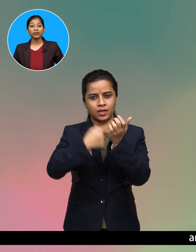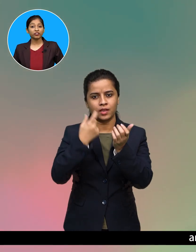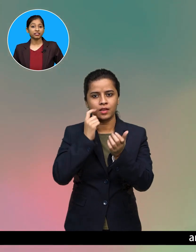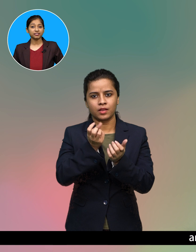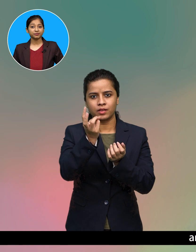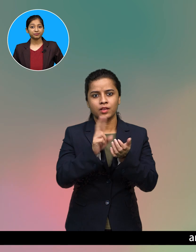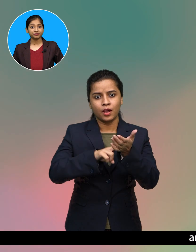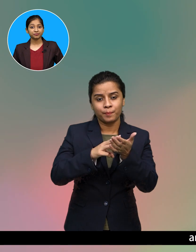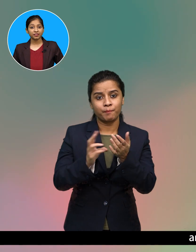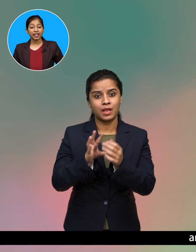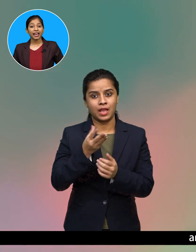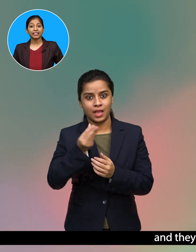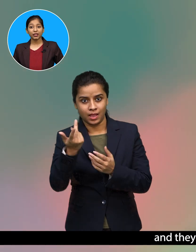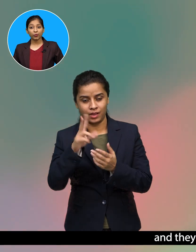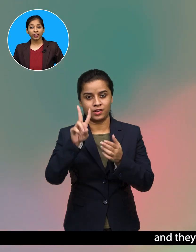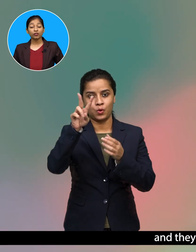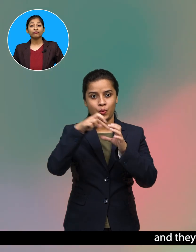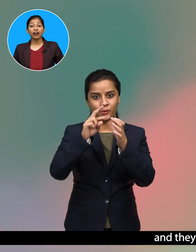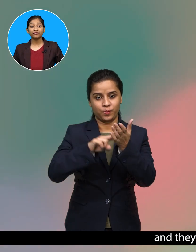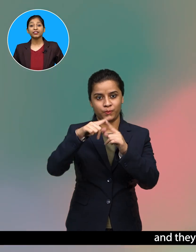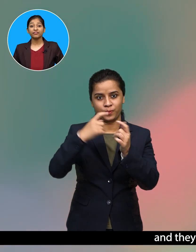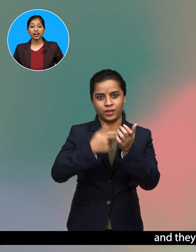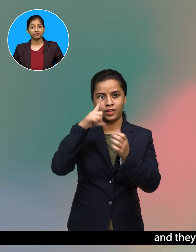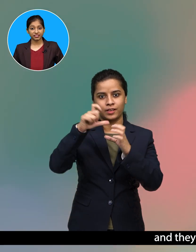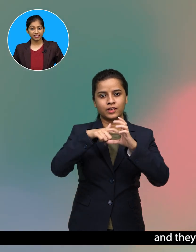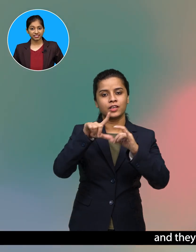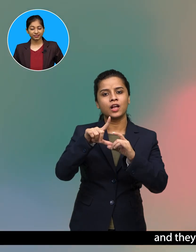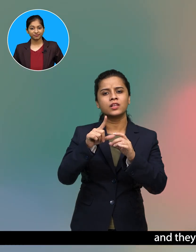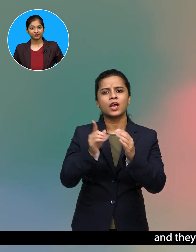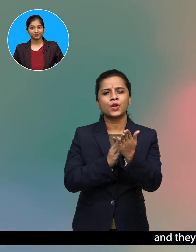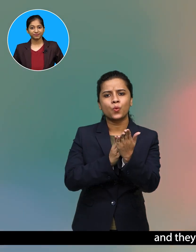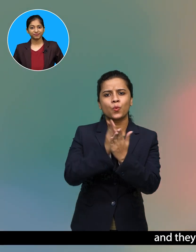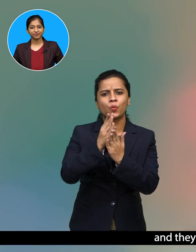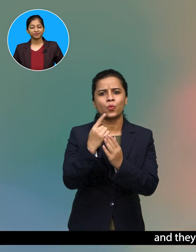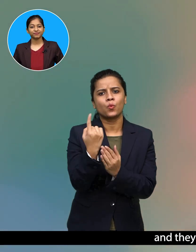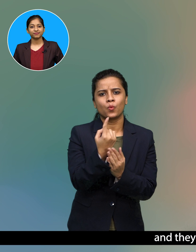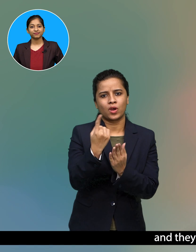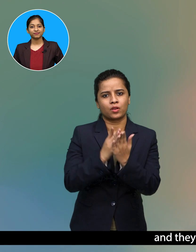its ventricle, and they were one-way valves.